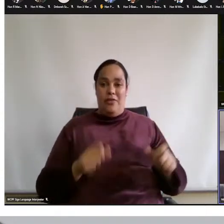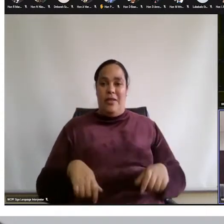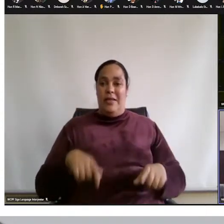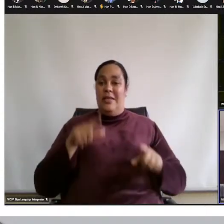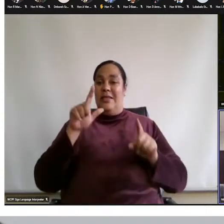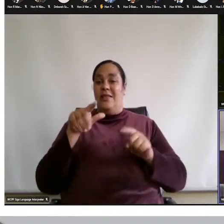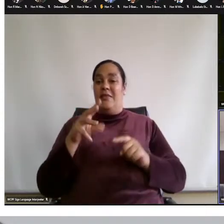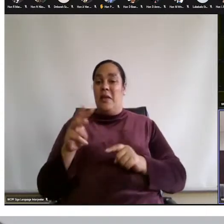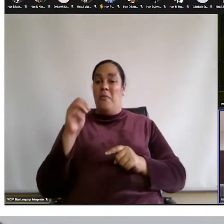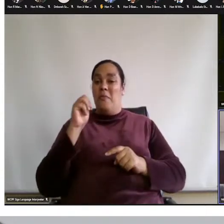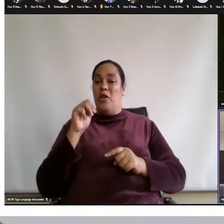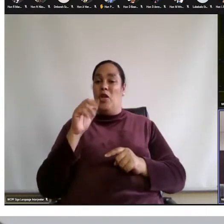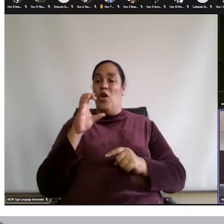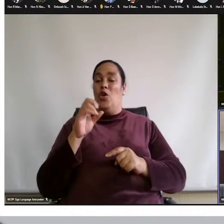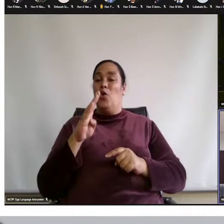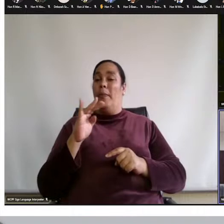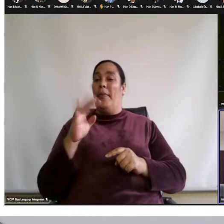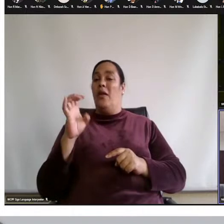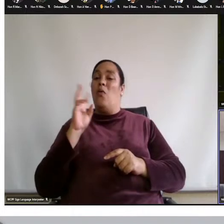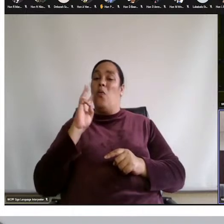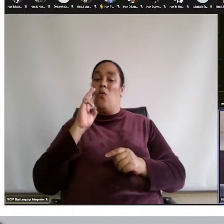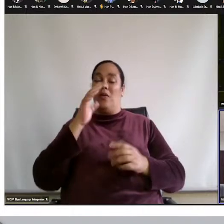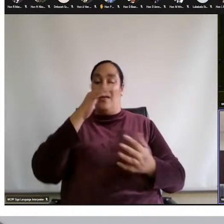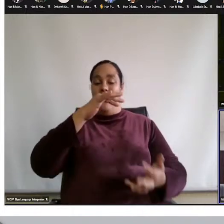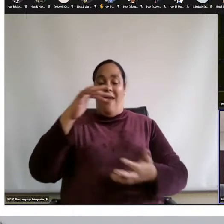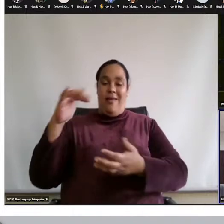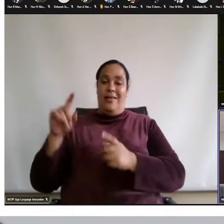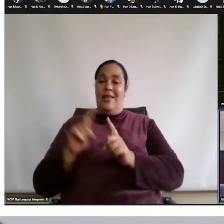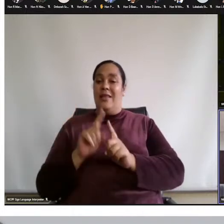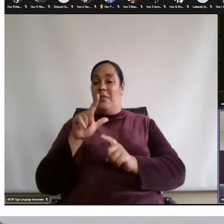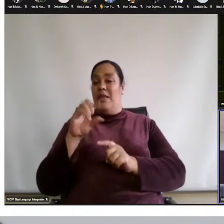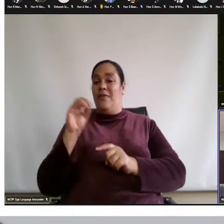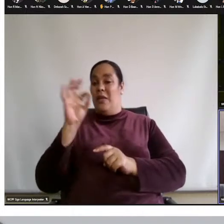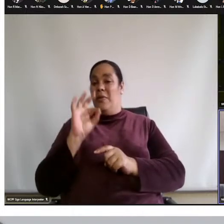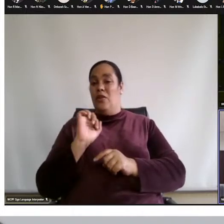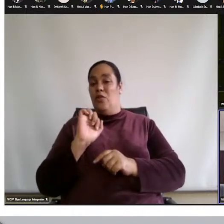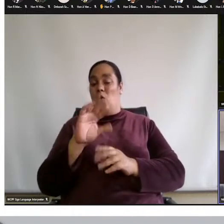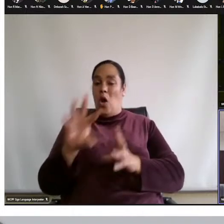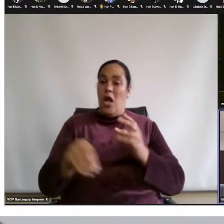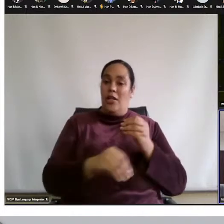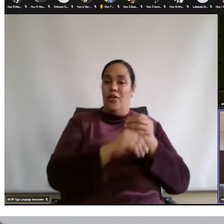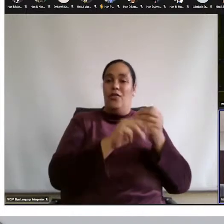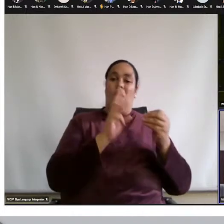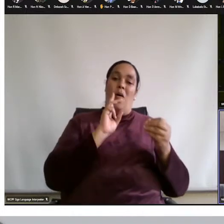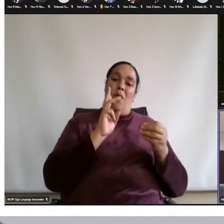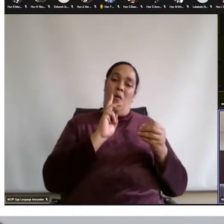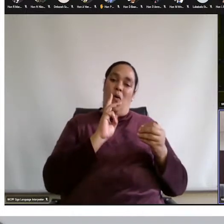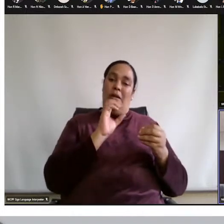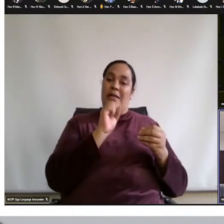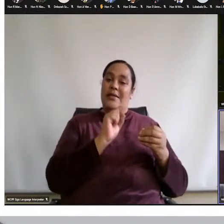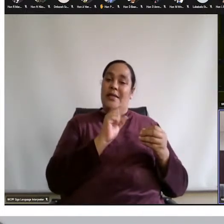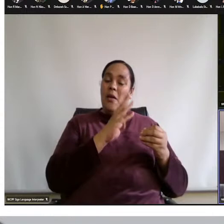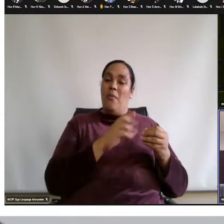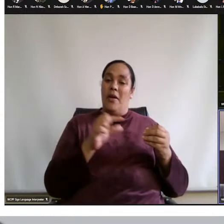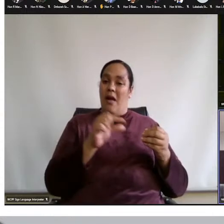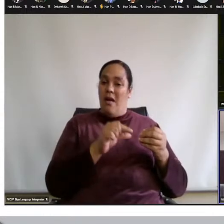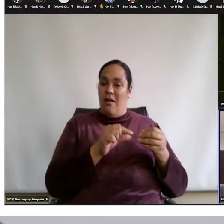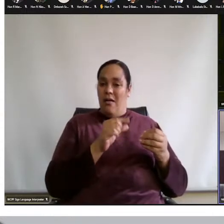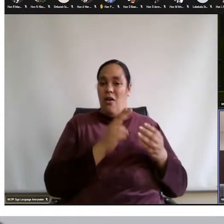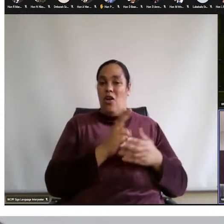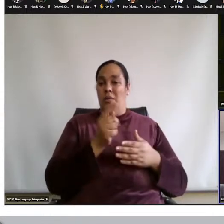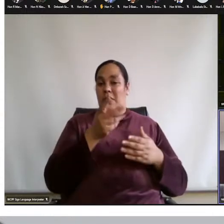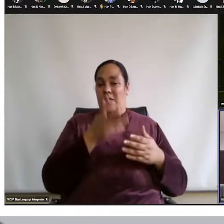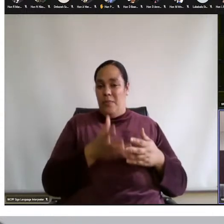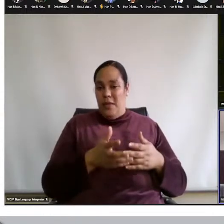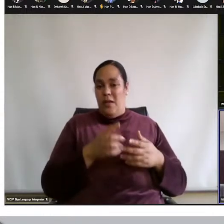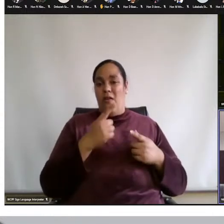million cubic water per annum. And 70% of the additional water is earmarked, Honorable Speaker,